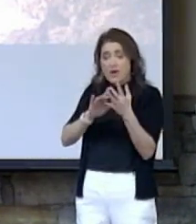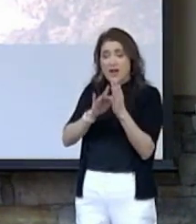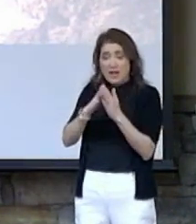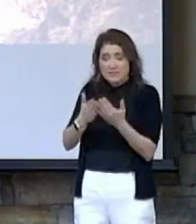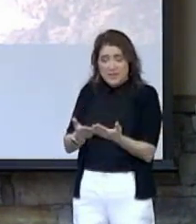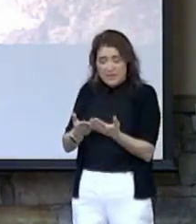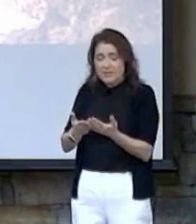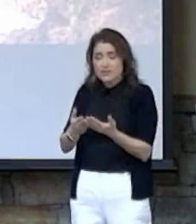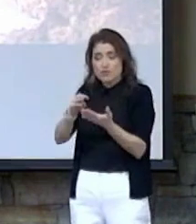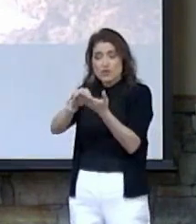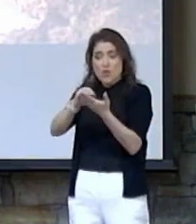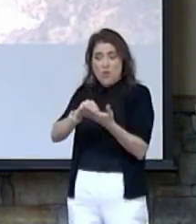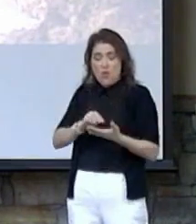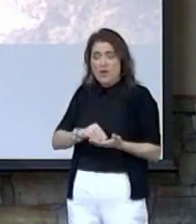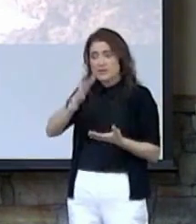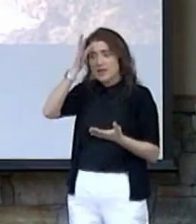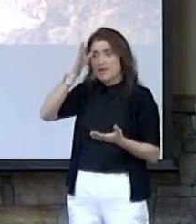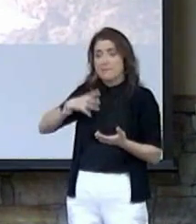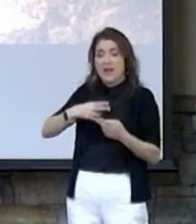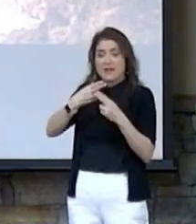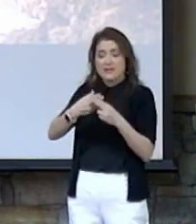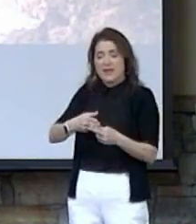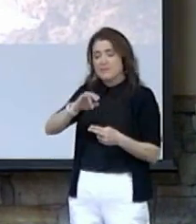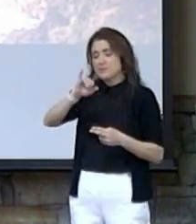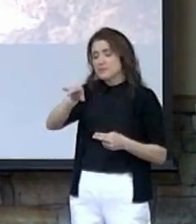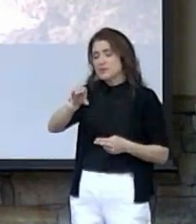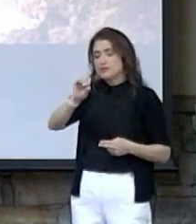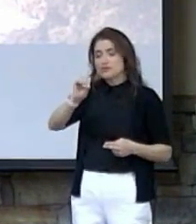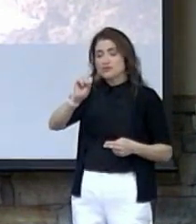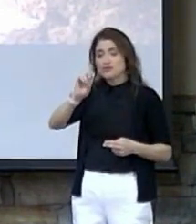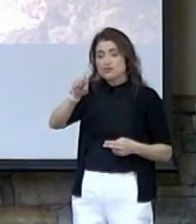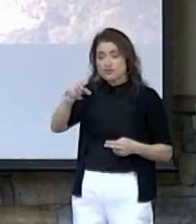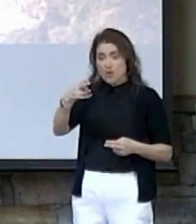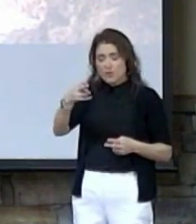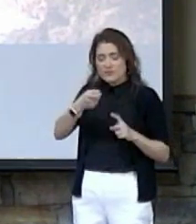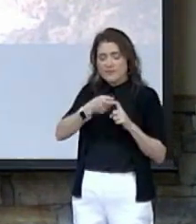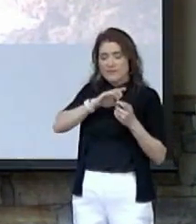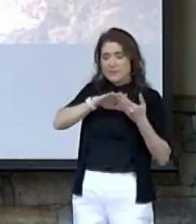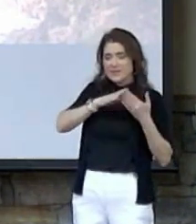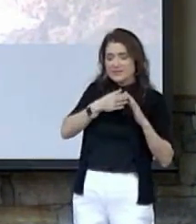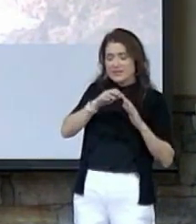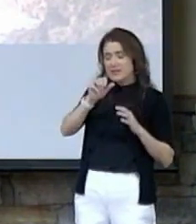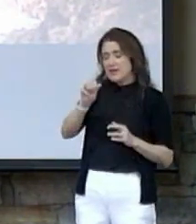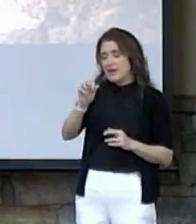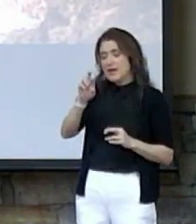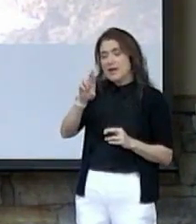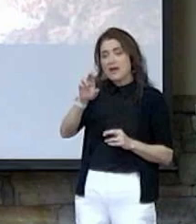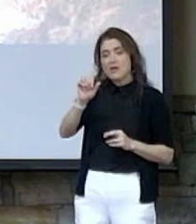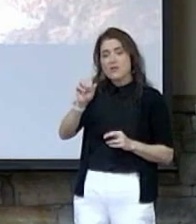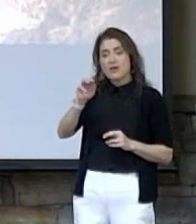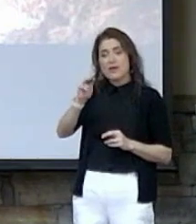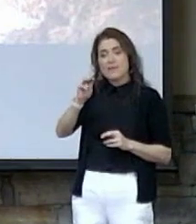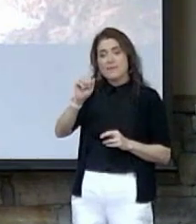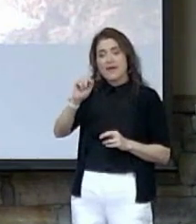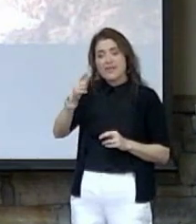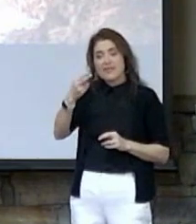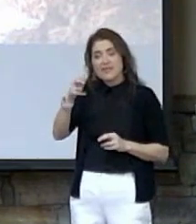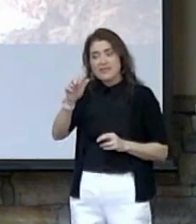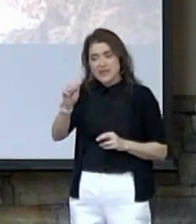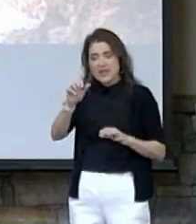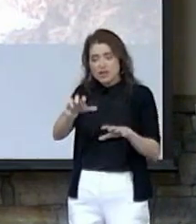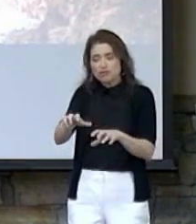record that a man named Joseph of Arimathea took the body of Jesus and buried it. That fact is